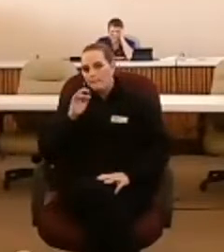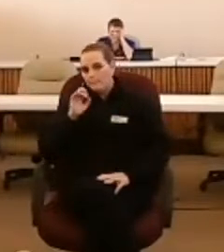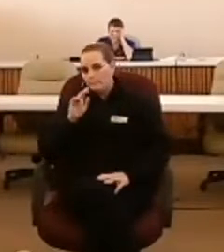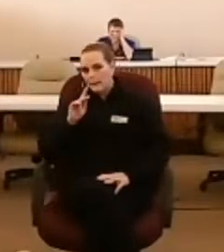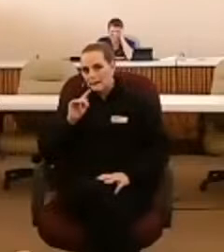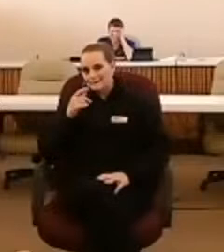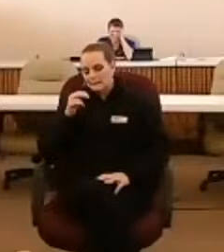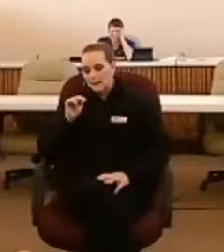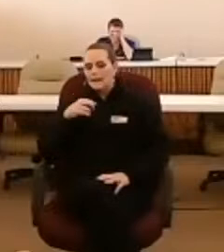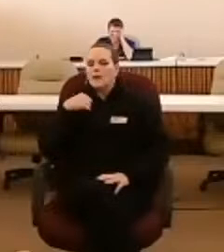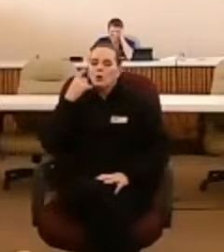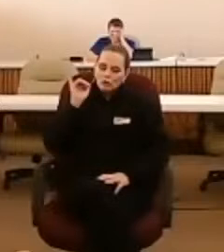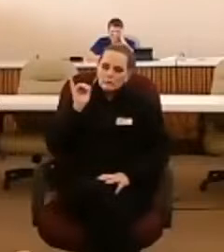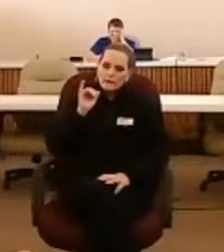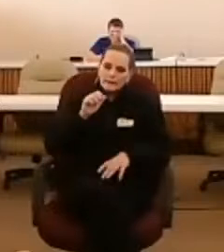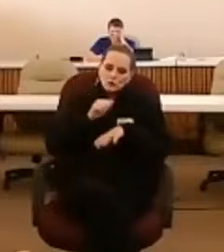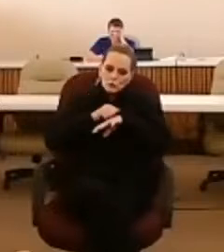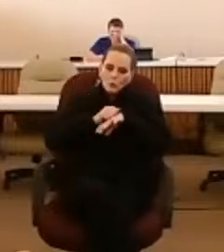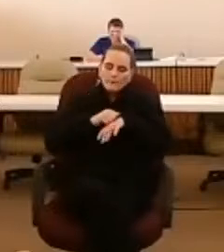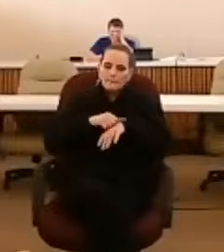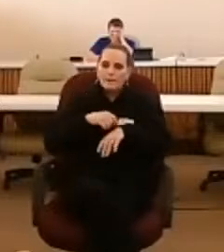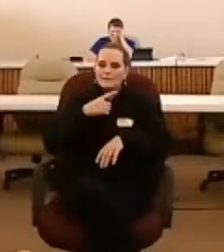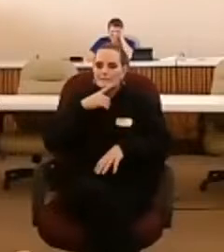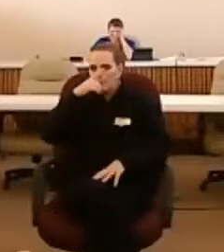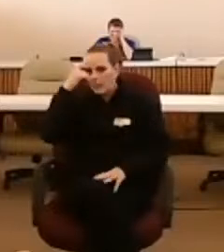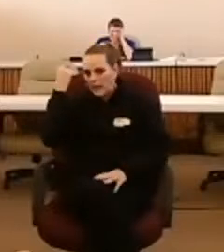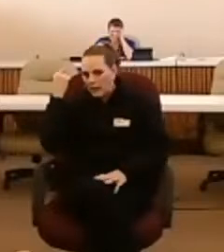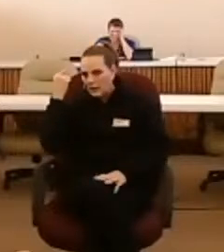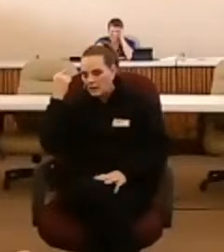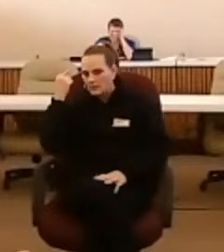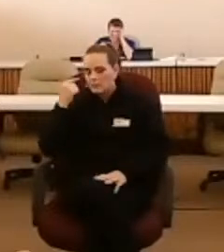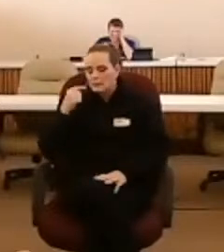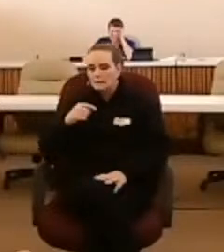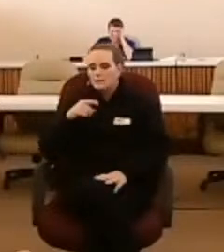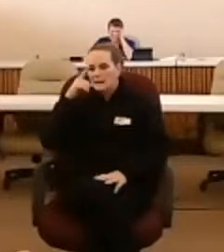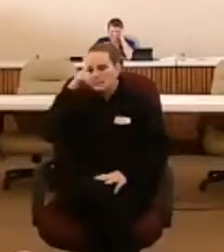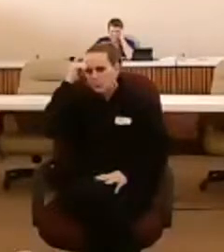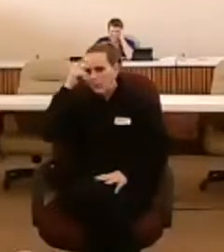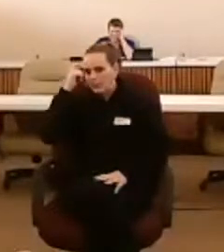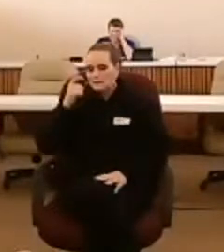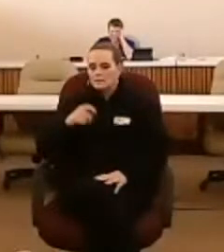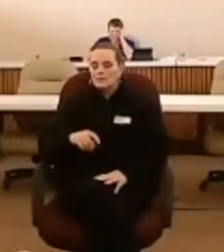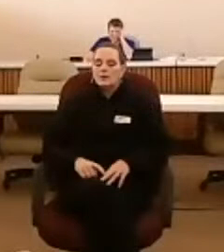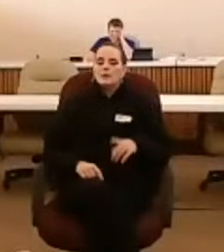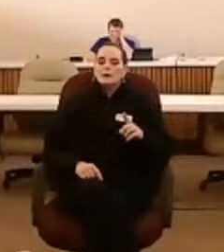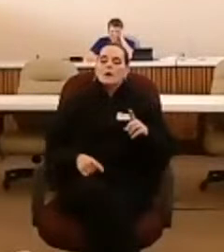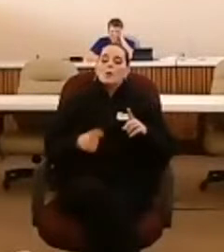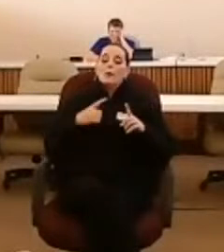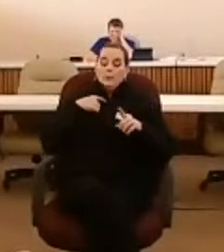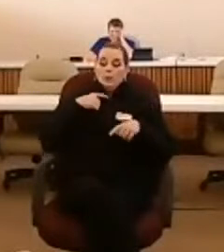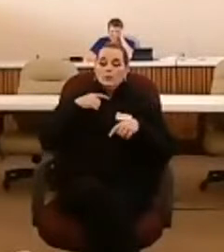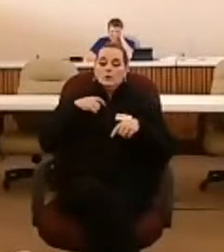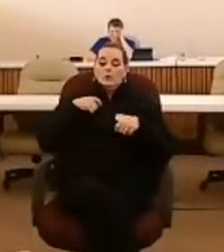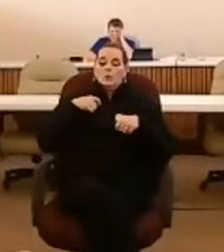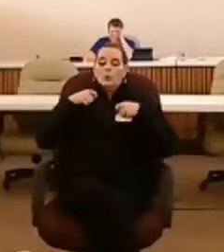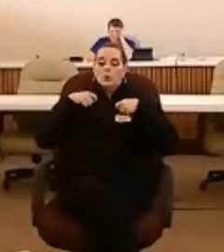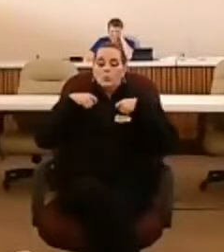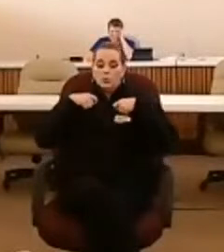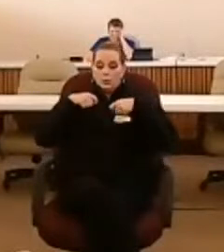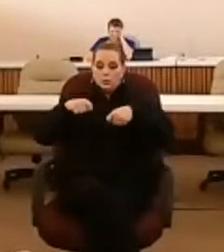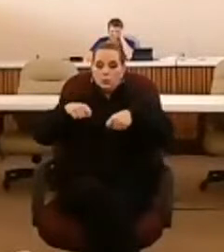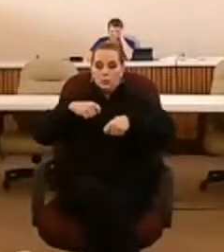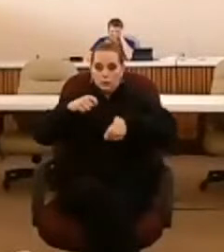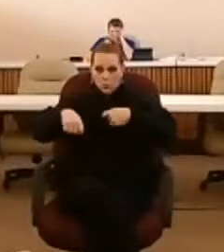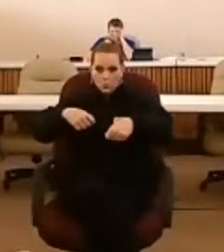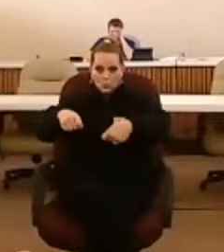like stone, but it's black in color, and we would roll it, and it would eventually be